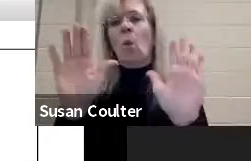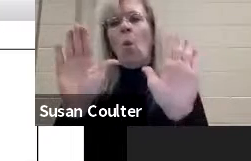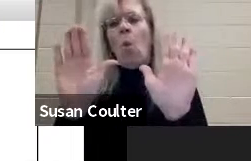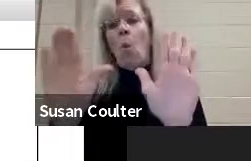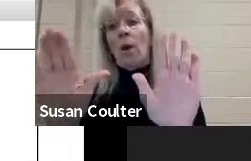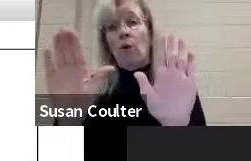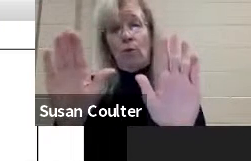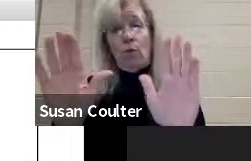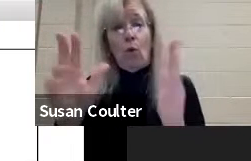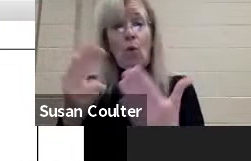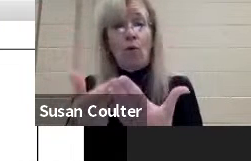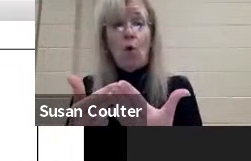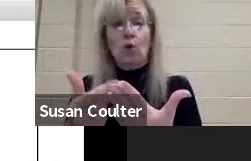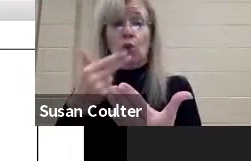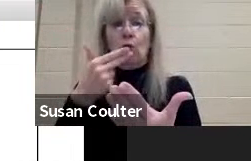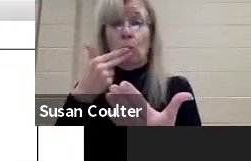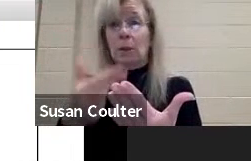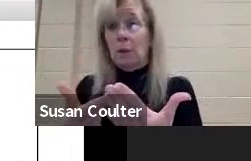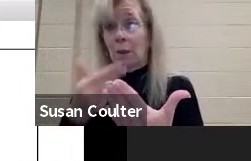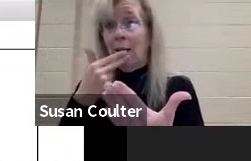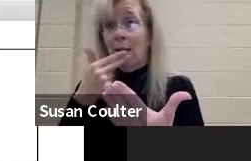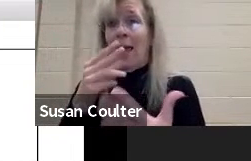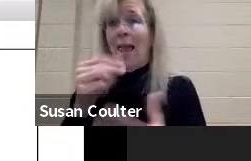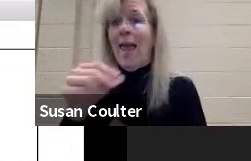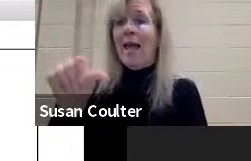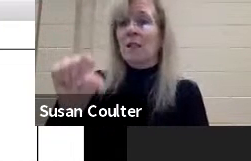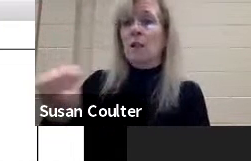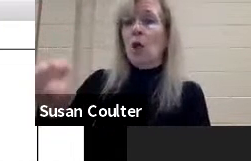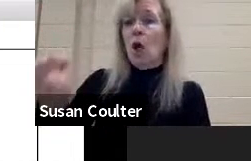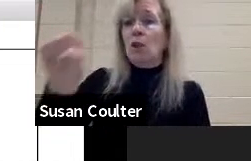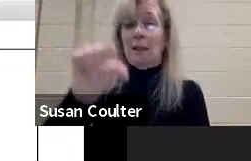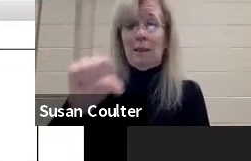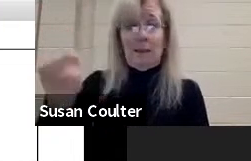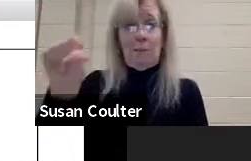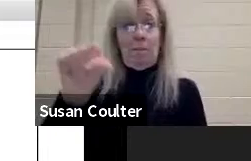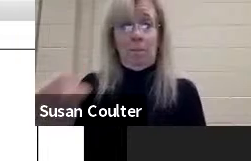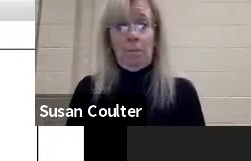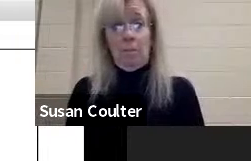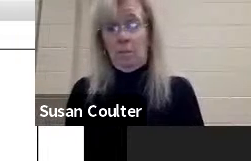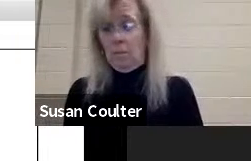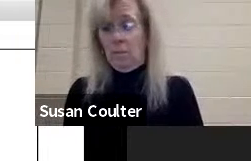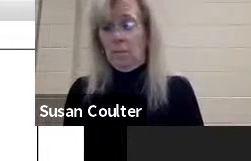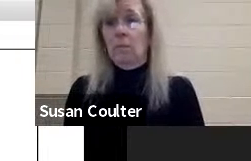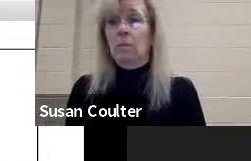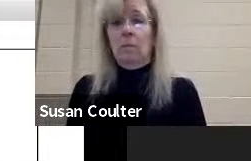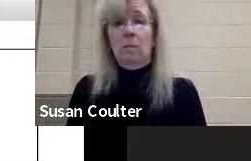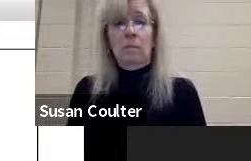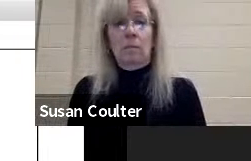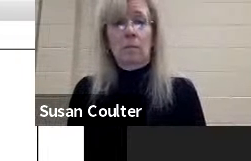Also, it's wonderful for soups and sauces.